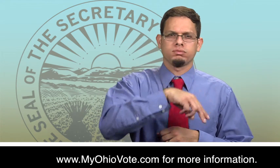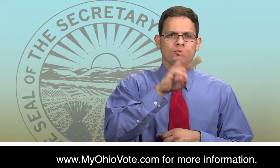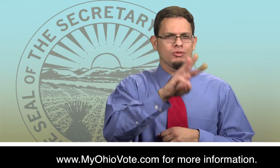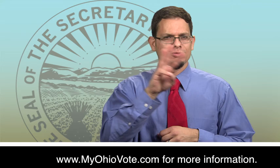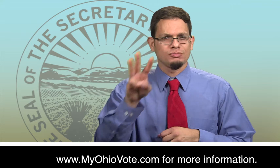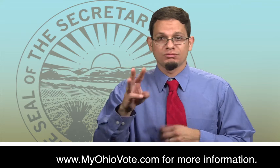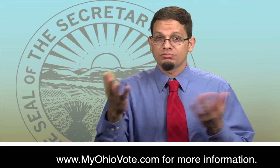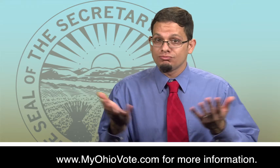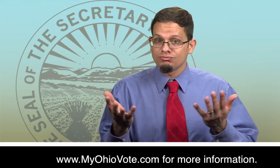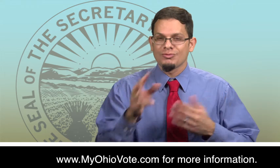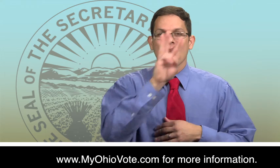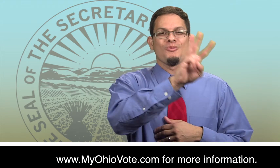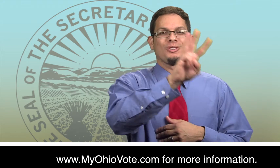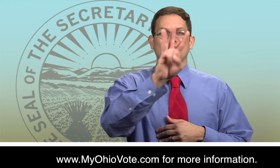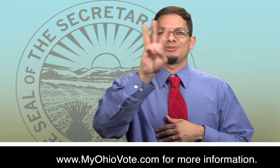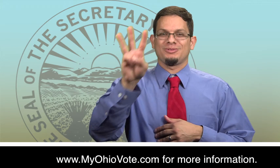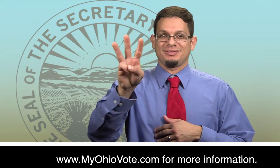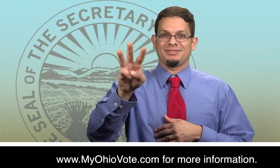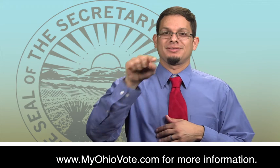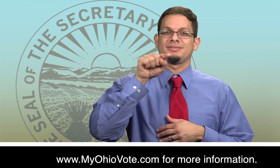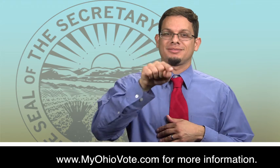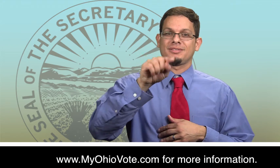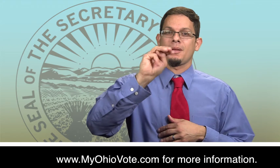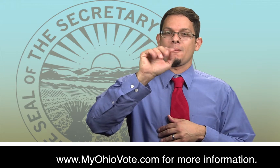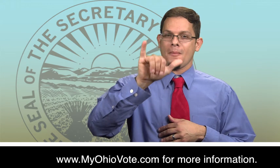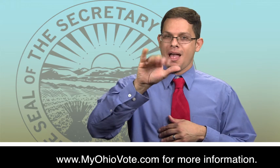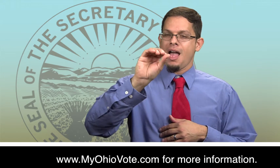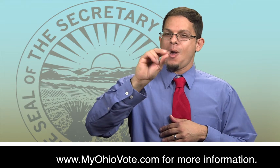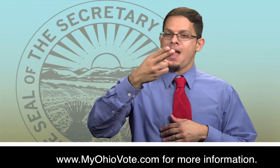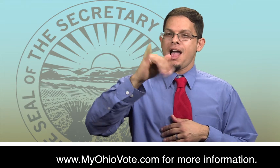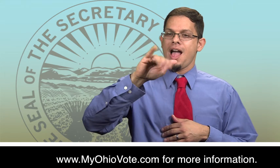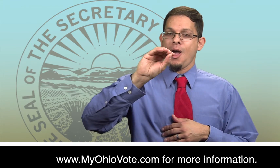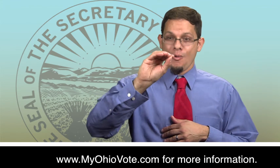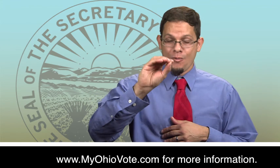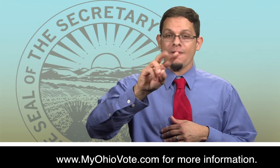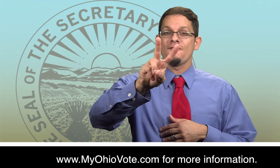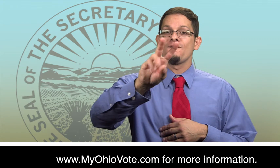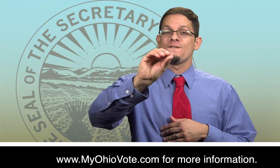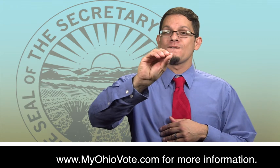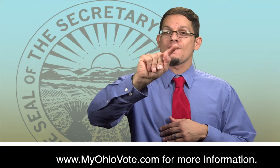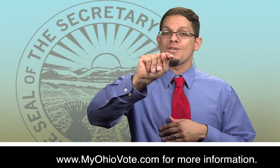www.myohiovote.com for more information.